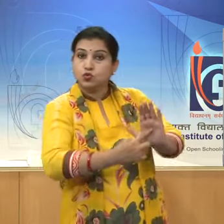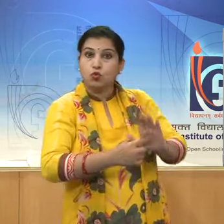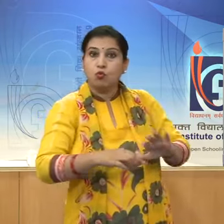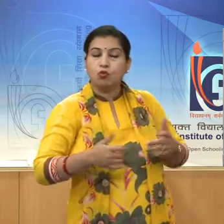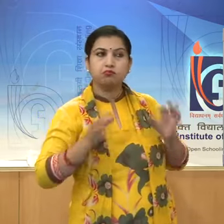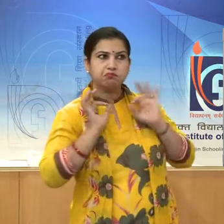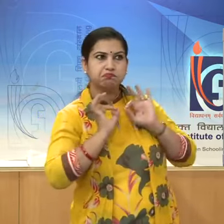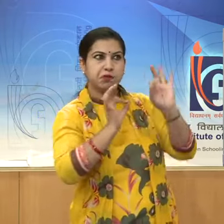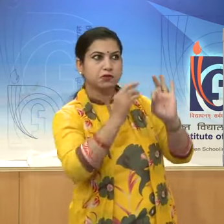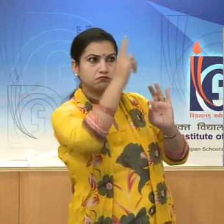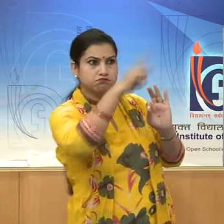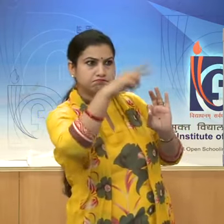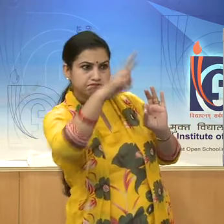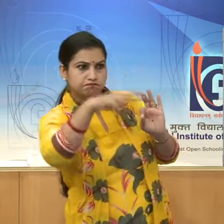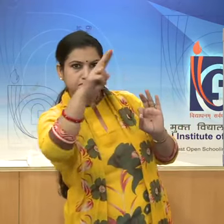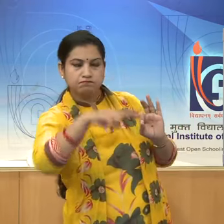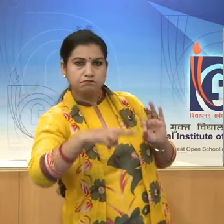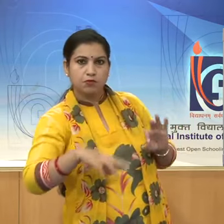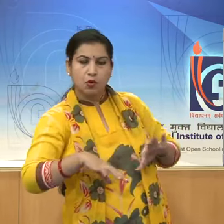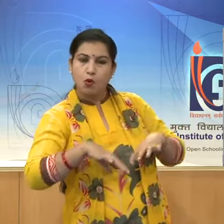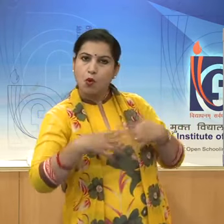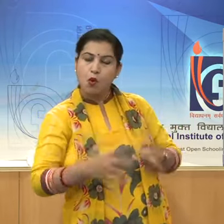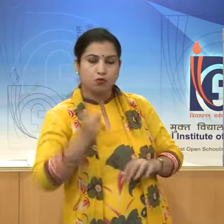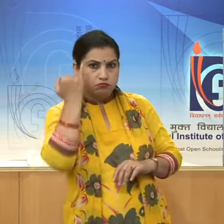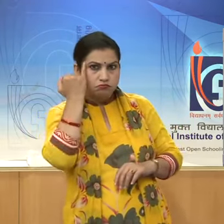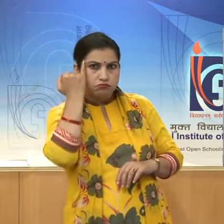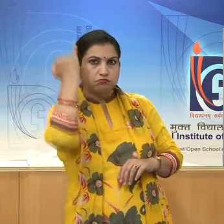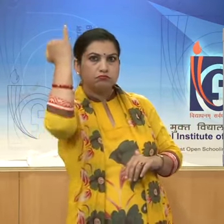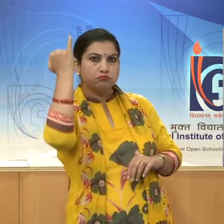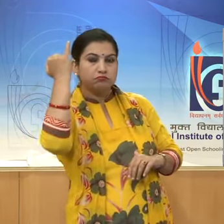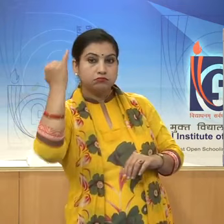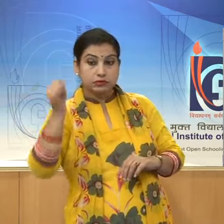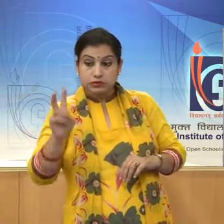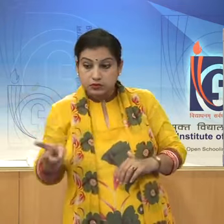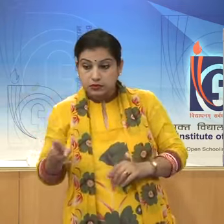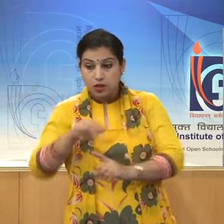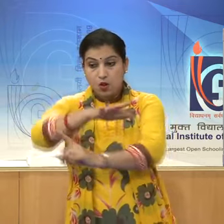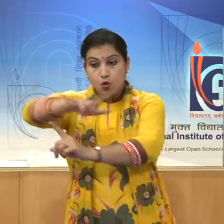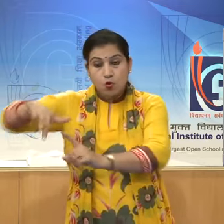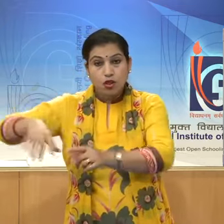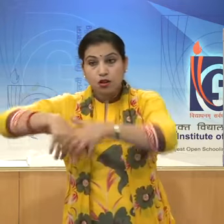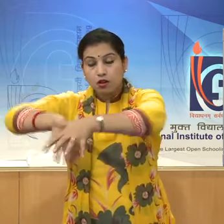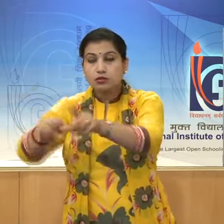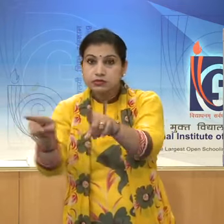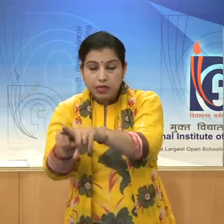the mastery to depict the traditional